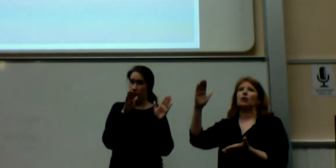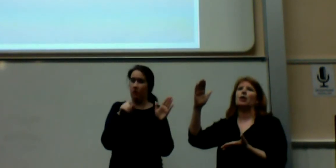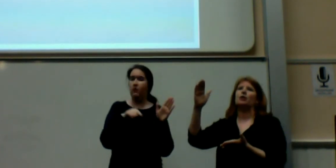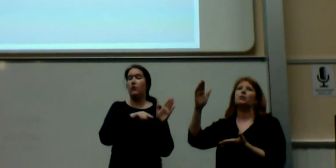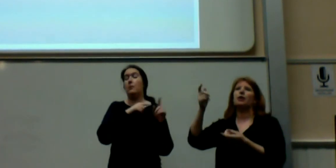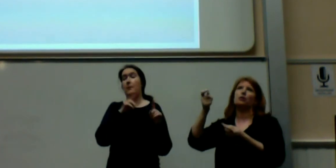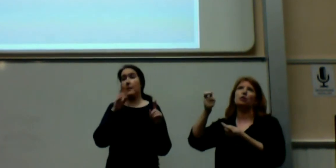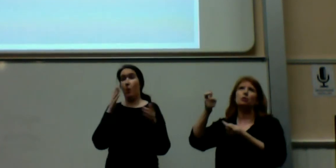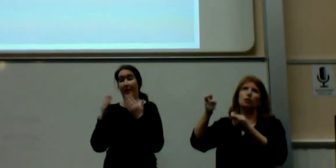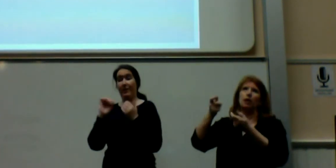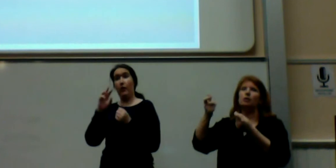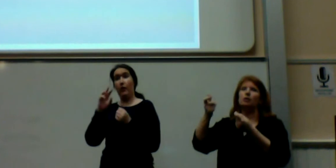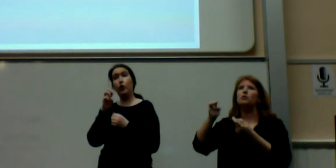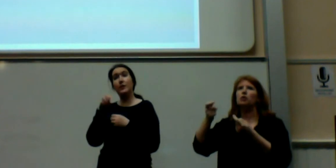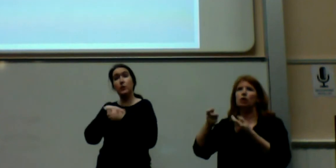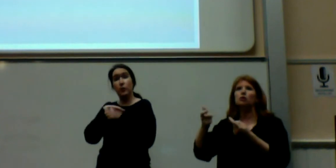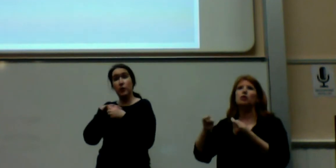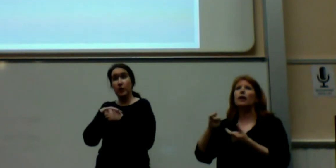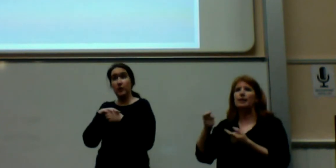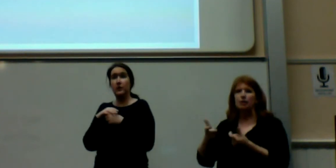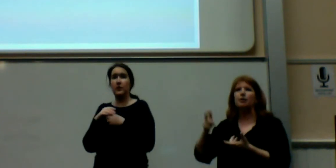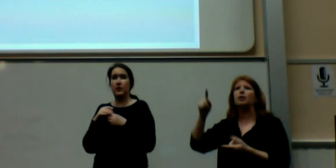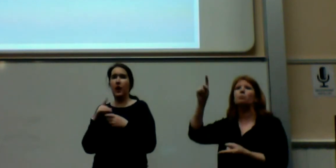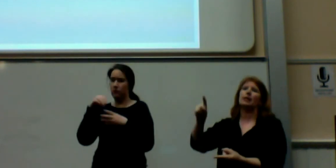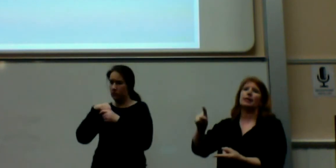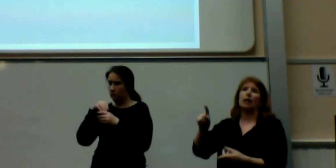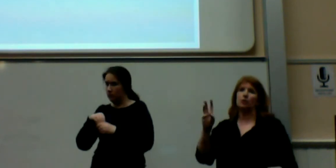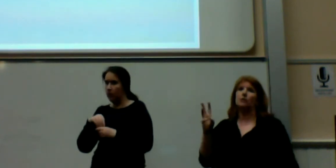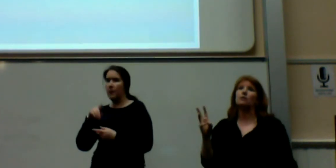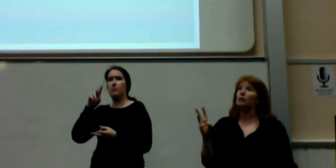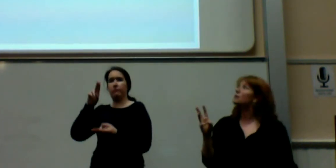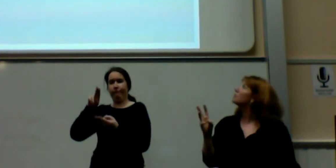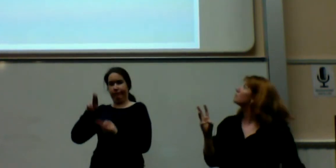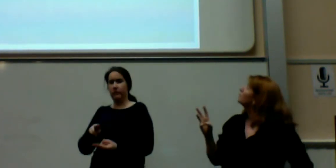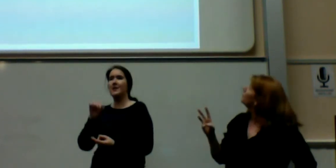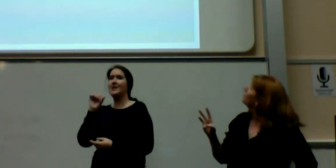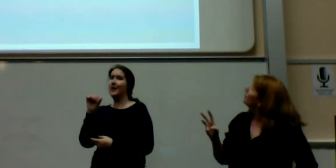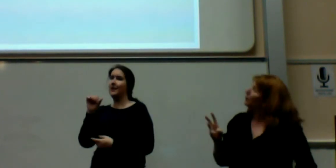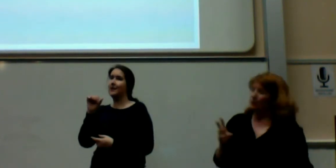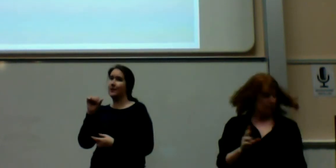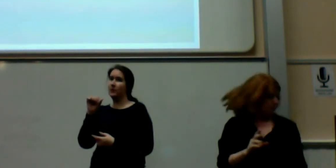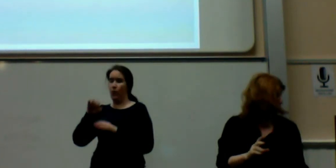13 scenarios and, using exclusion-inclusion criteria, brought it down to 6.